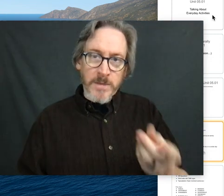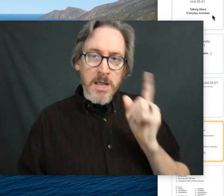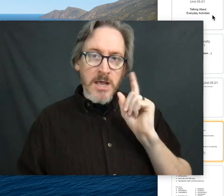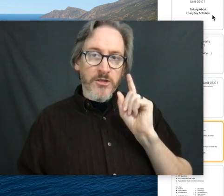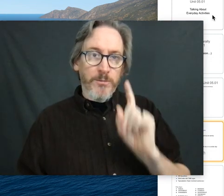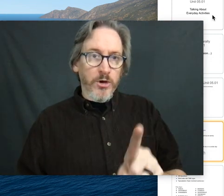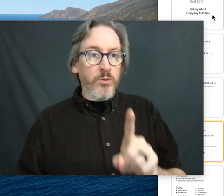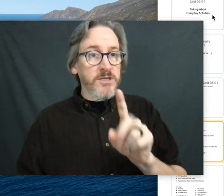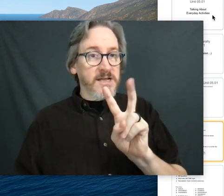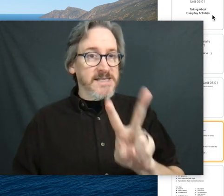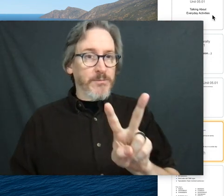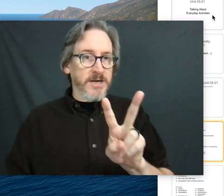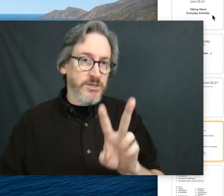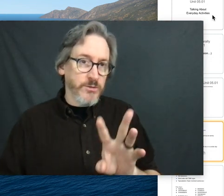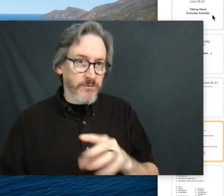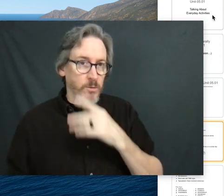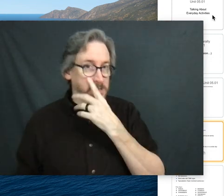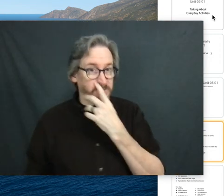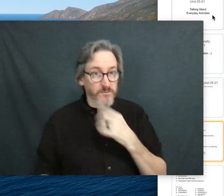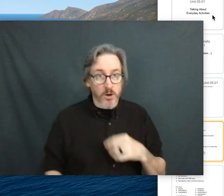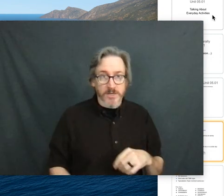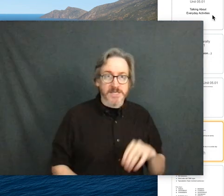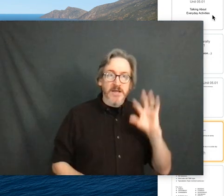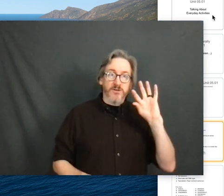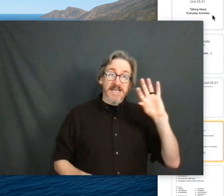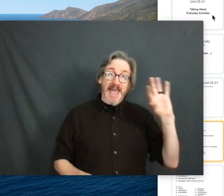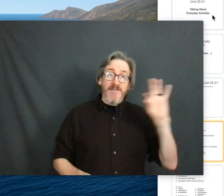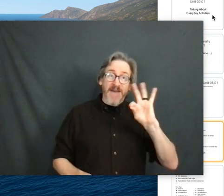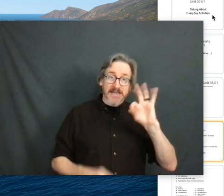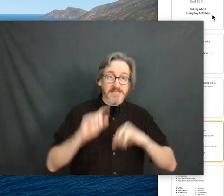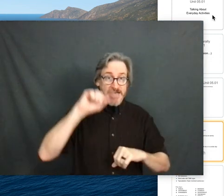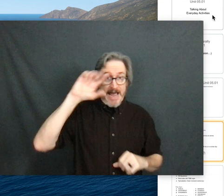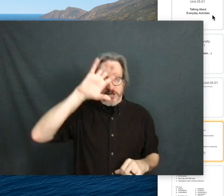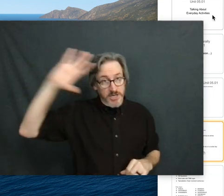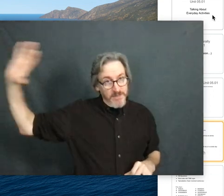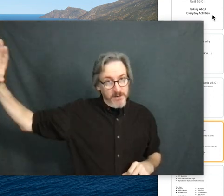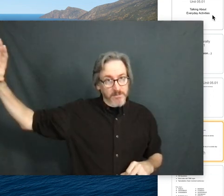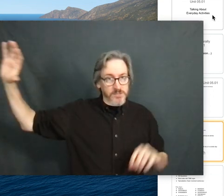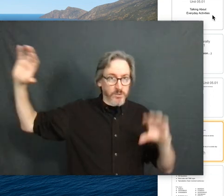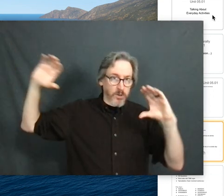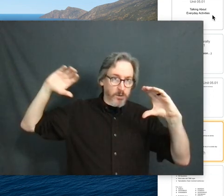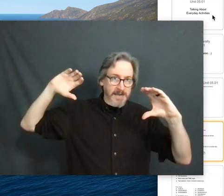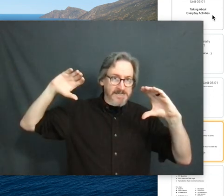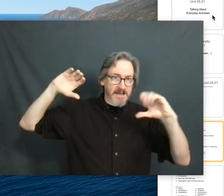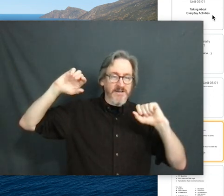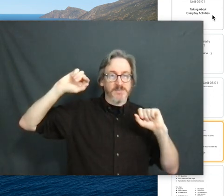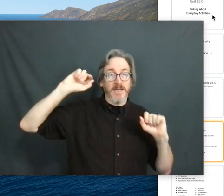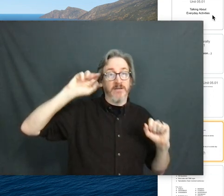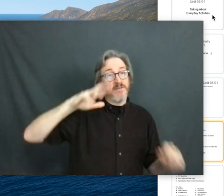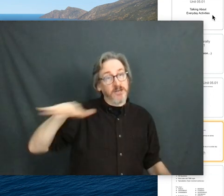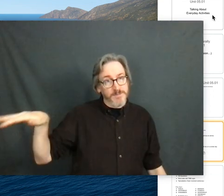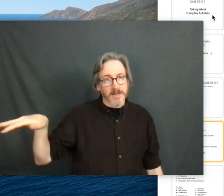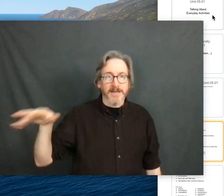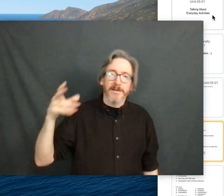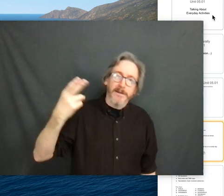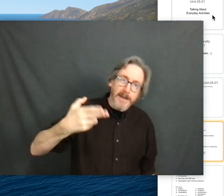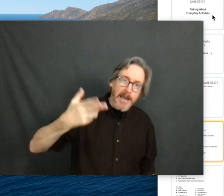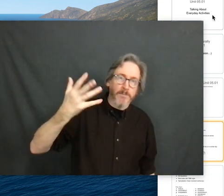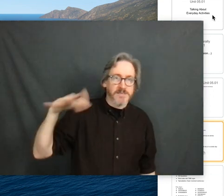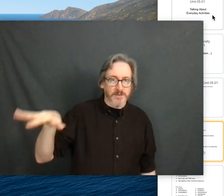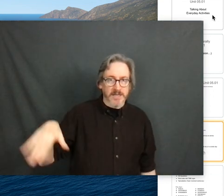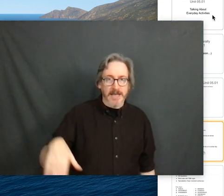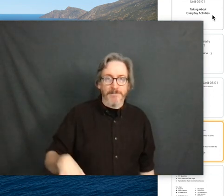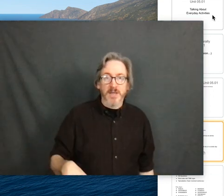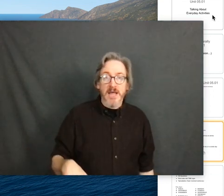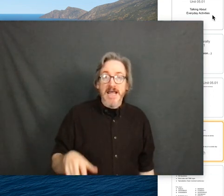spelling. The book will separate two different ones, if you've noticed. There's FS dash, and then, so lowercase fs, meaning finger spelling,